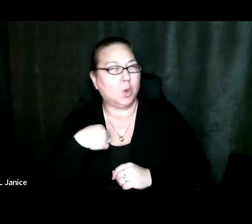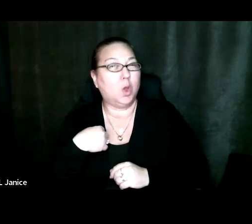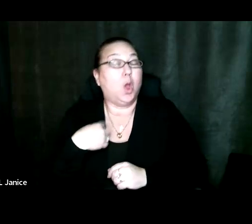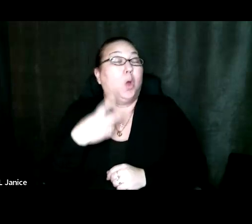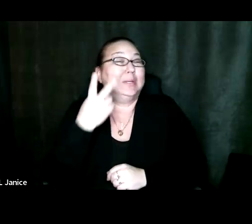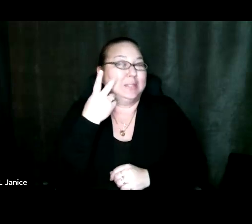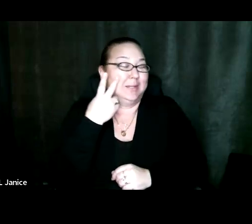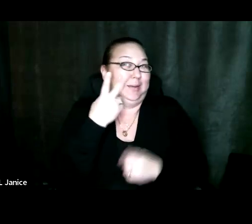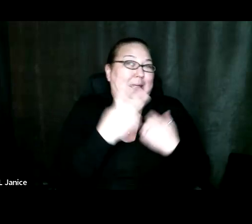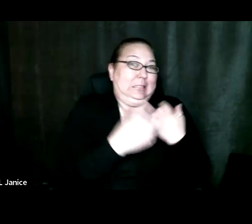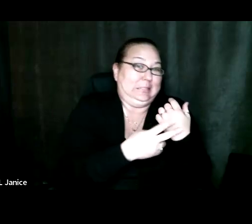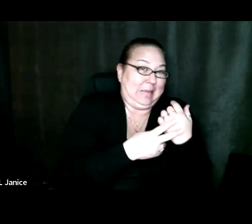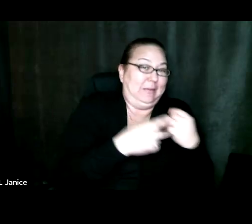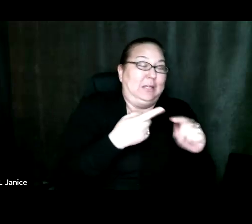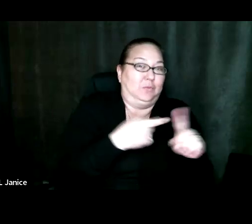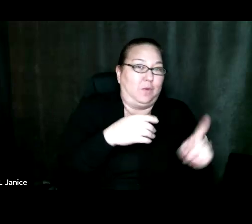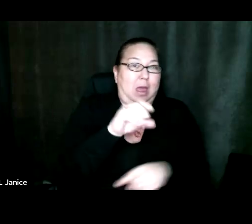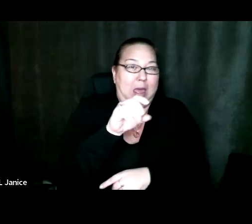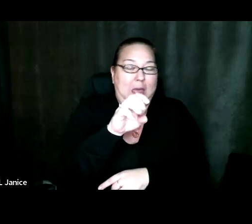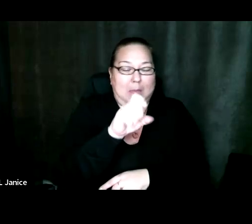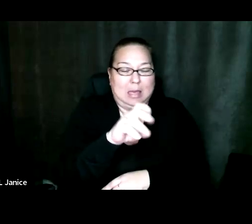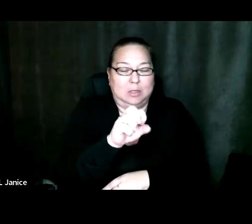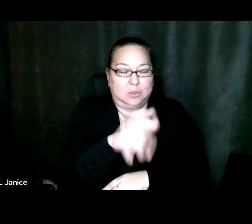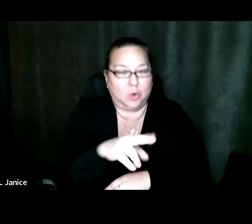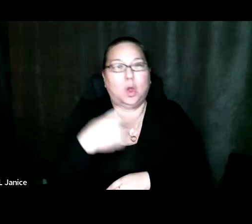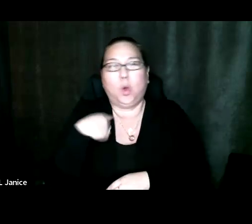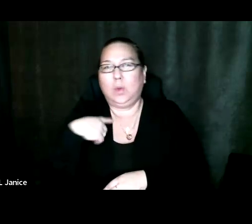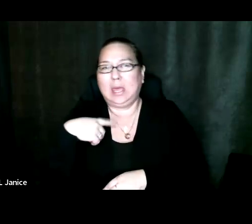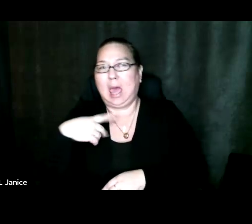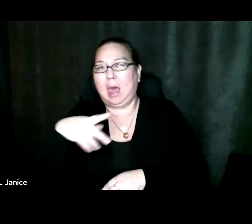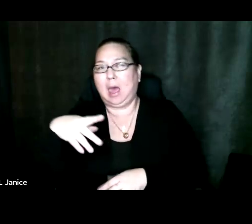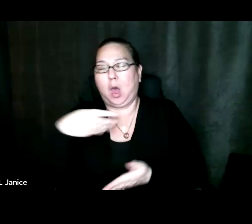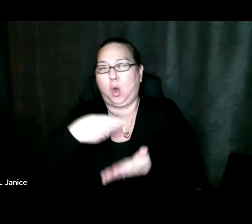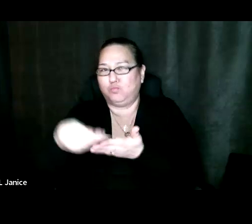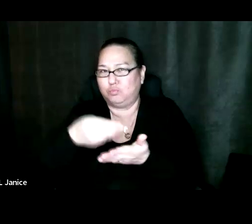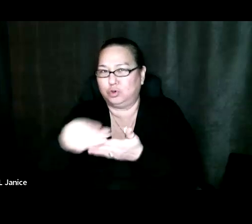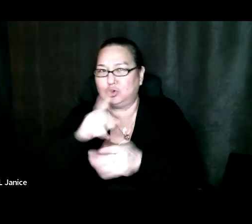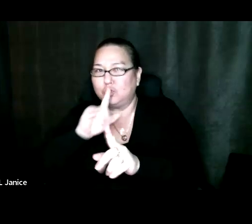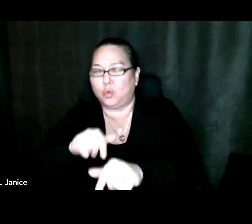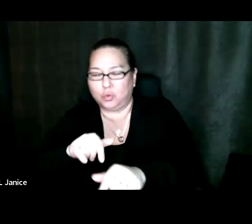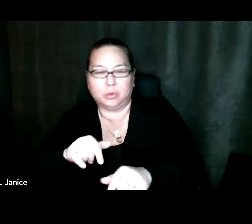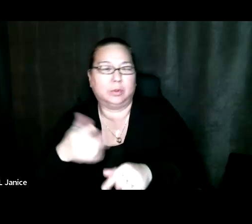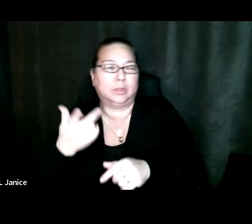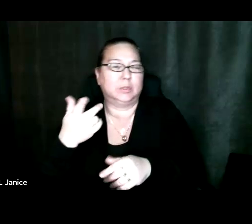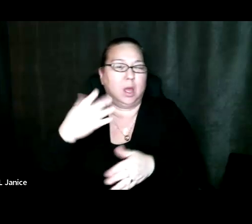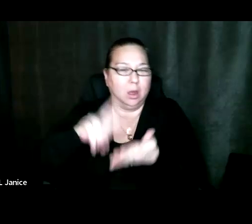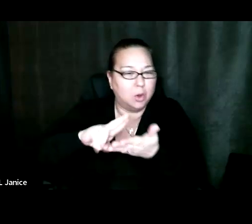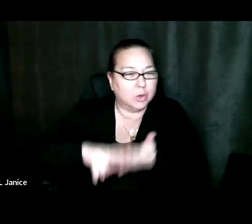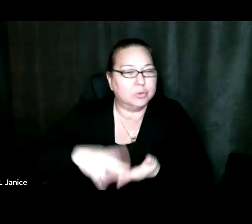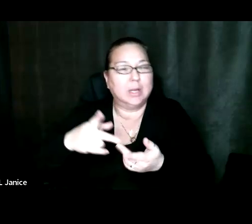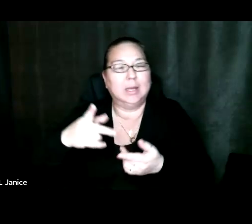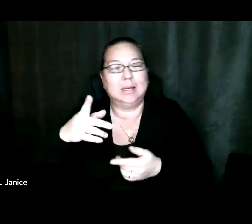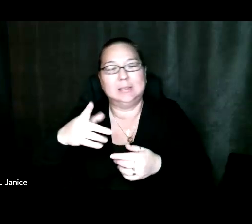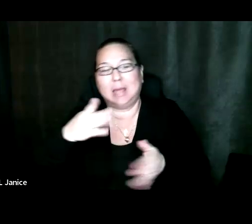from the end of ESSER. We have purchase orders and contracts, things that we had planned to do with ESSER that come in a little bit under budget for a variety